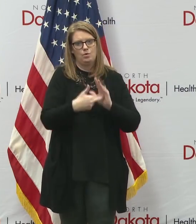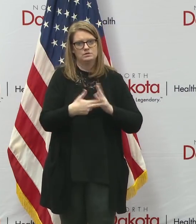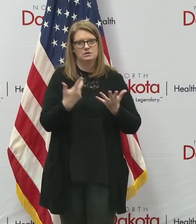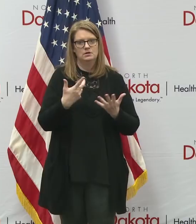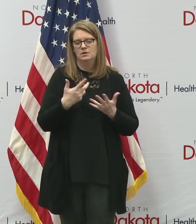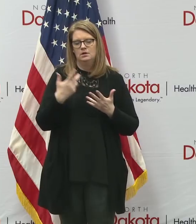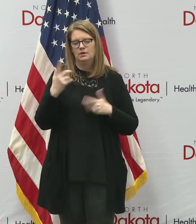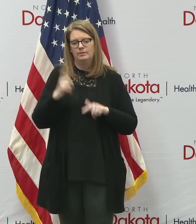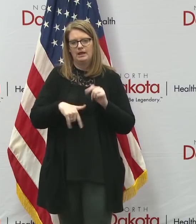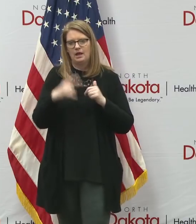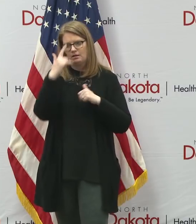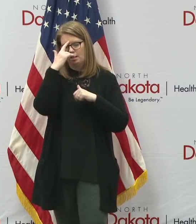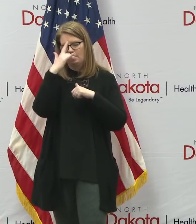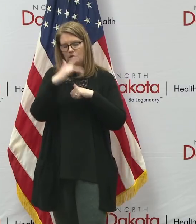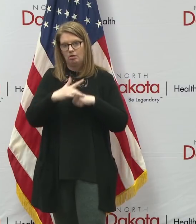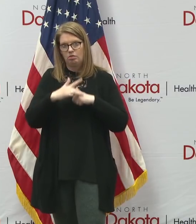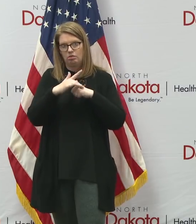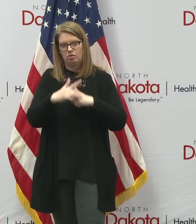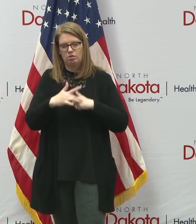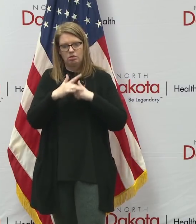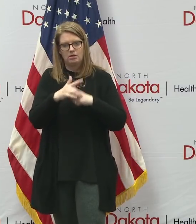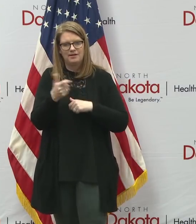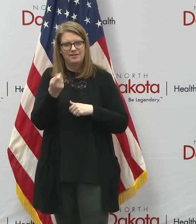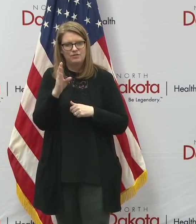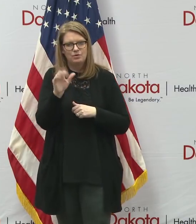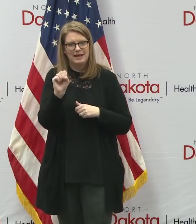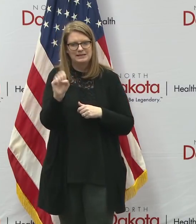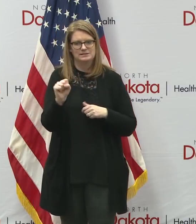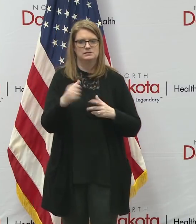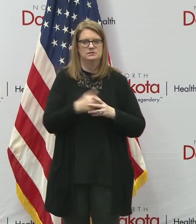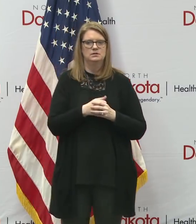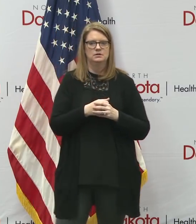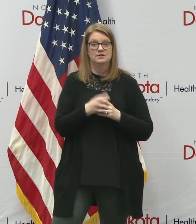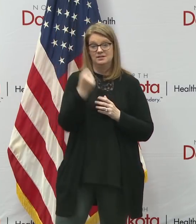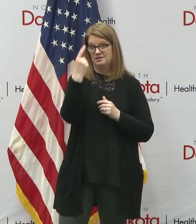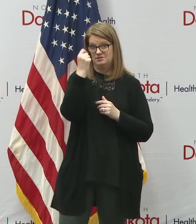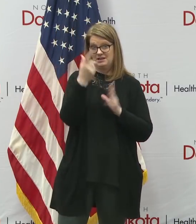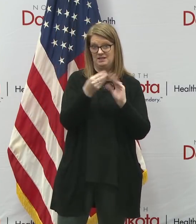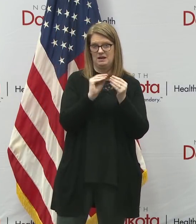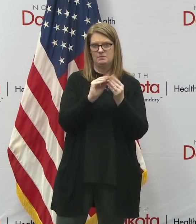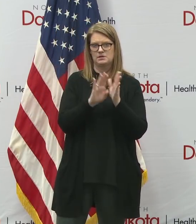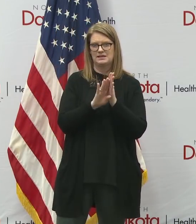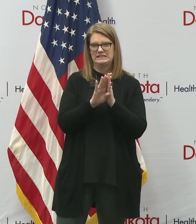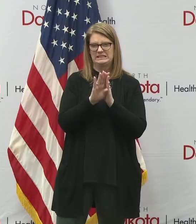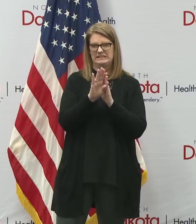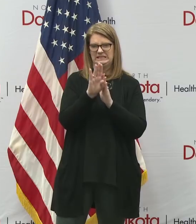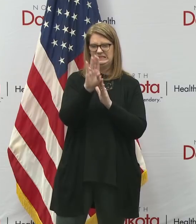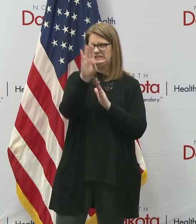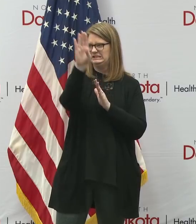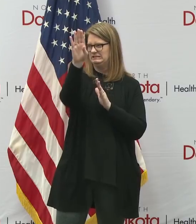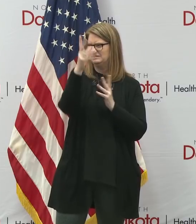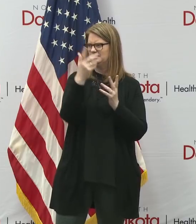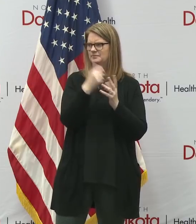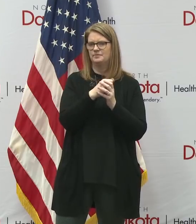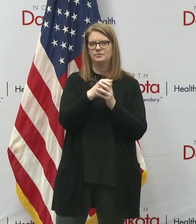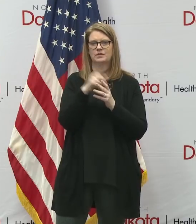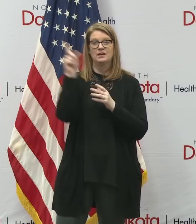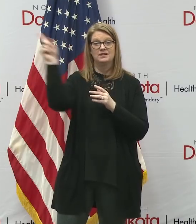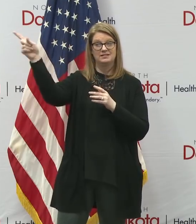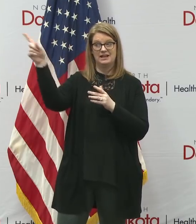on the few cases we have, because that number is going to keep going. And at some point, New